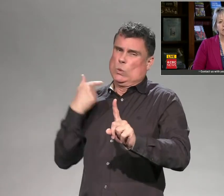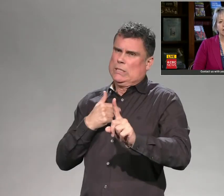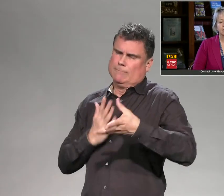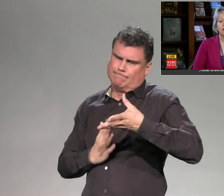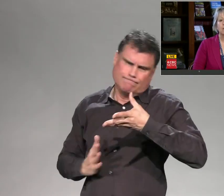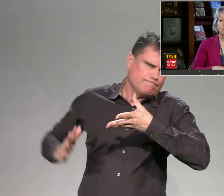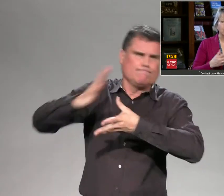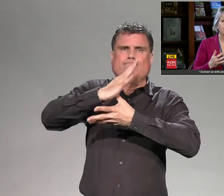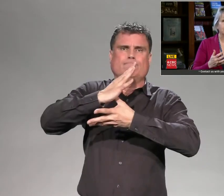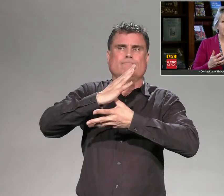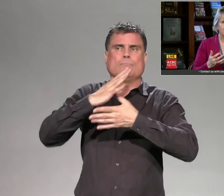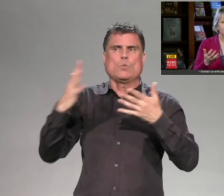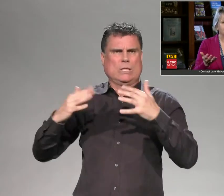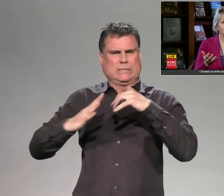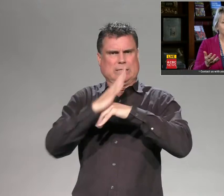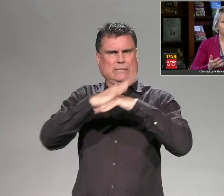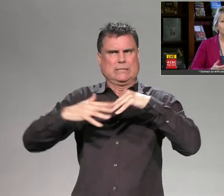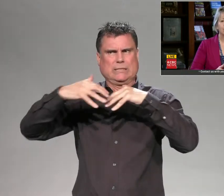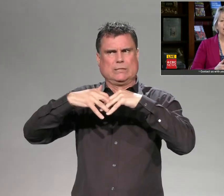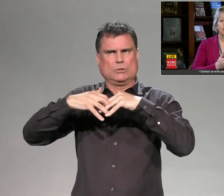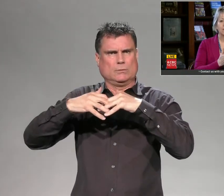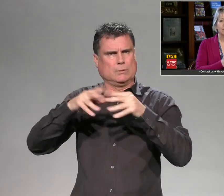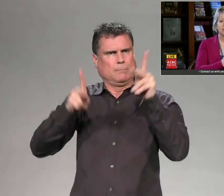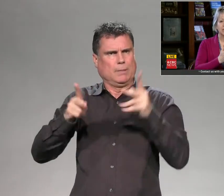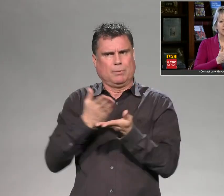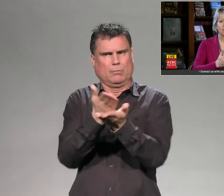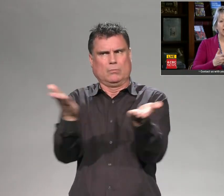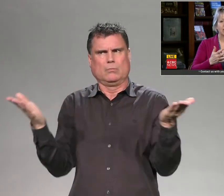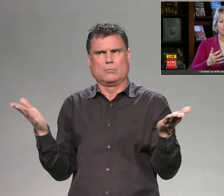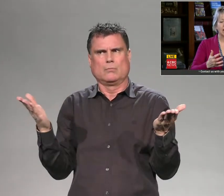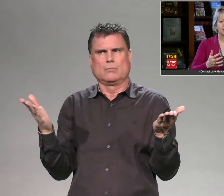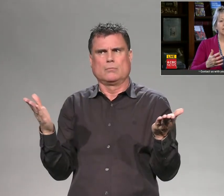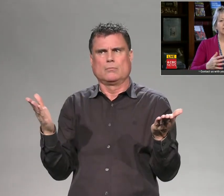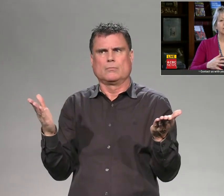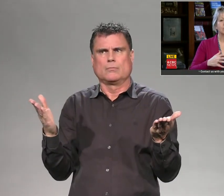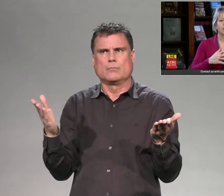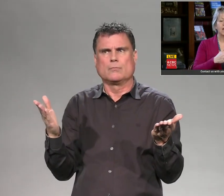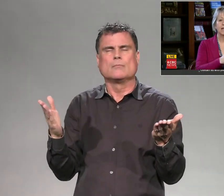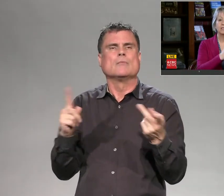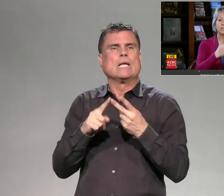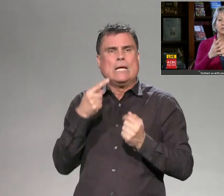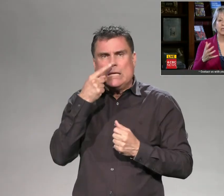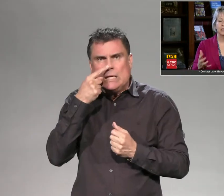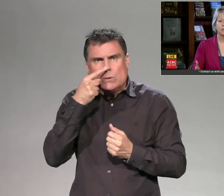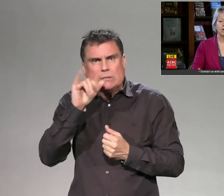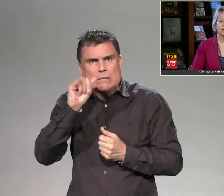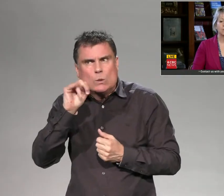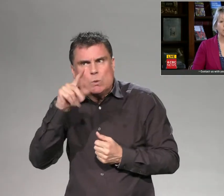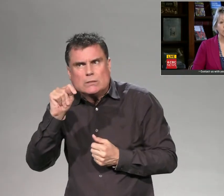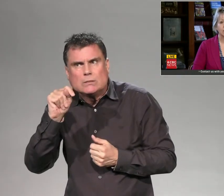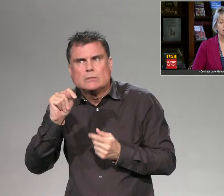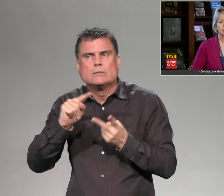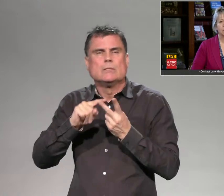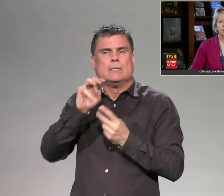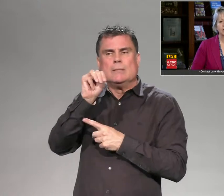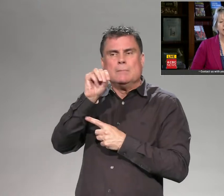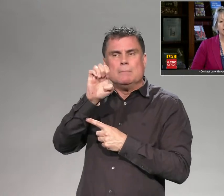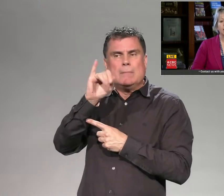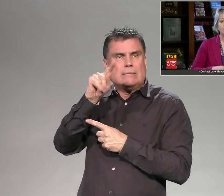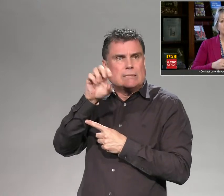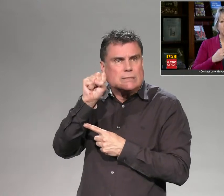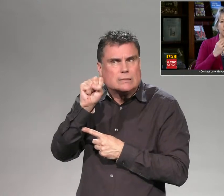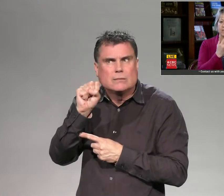COVID-19 has had. But we have had, as you know, limited supply of vaccines. So we have had to do it in a process, in a